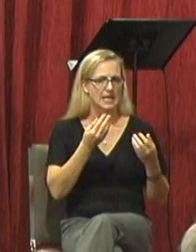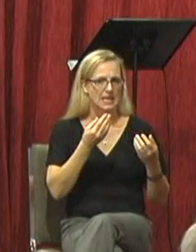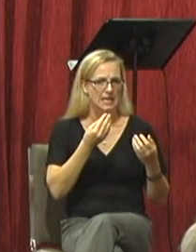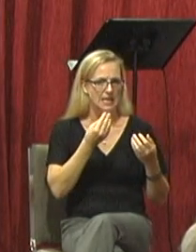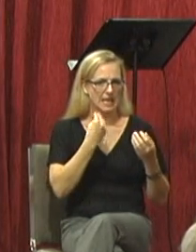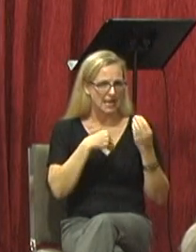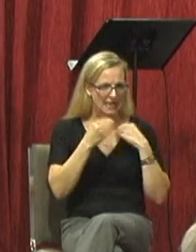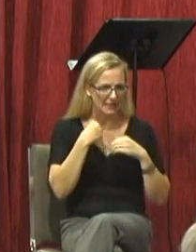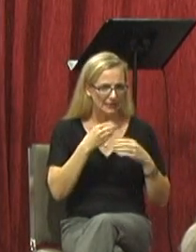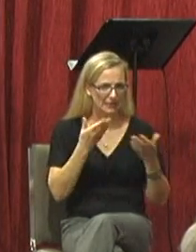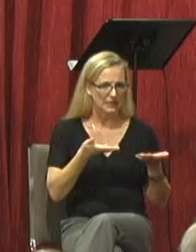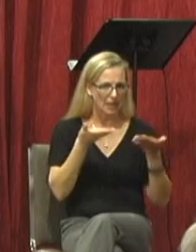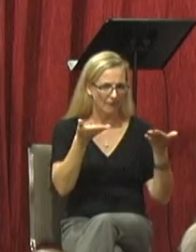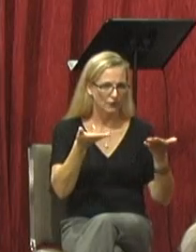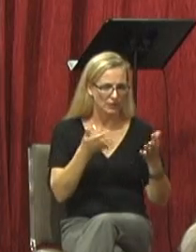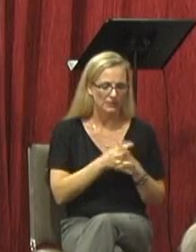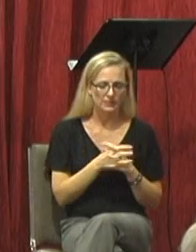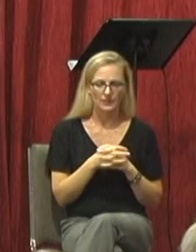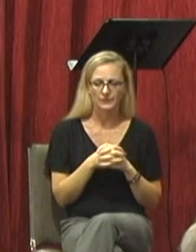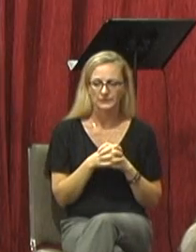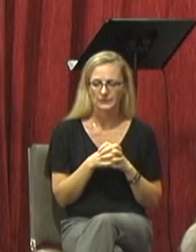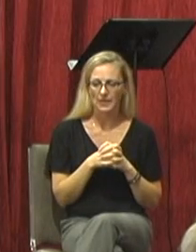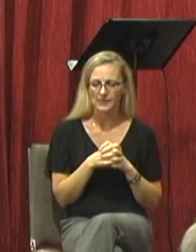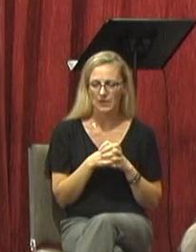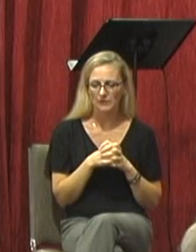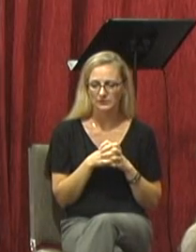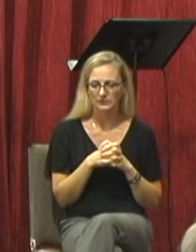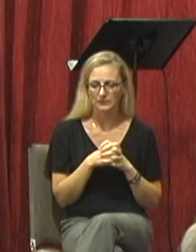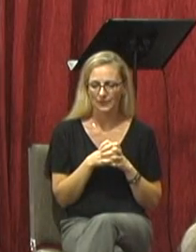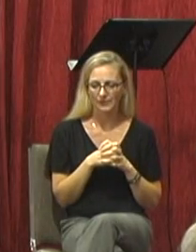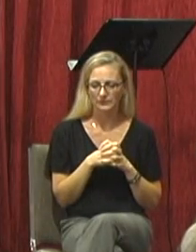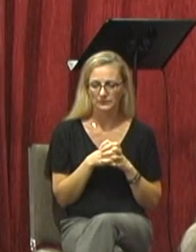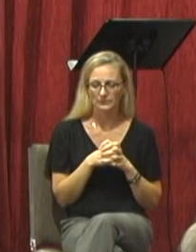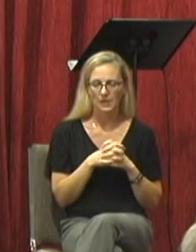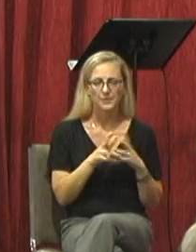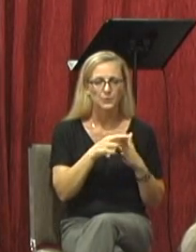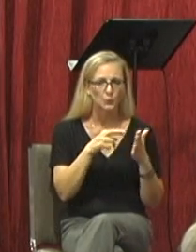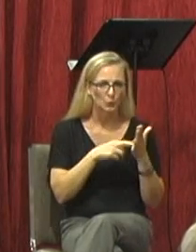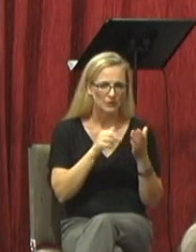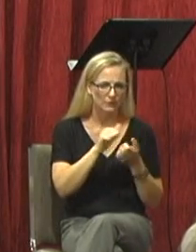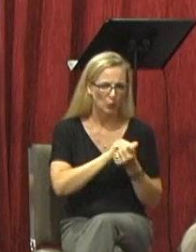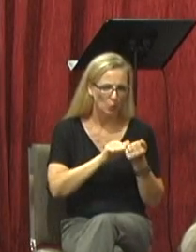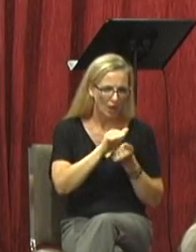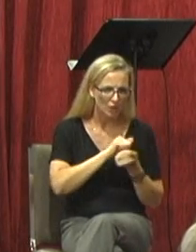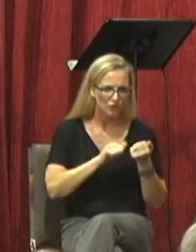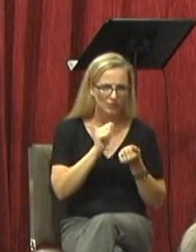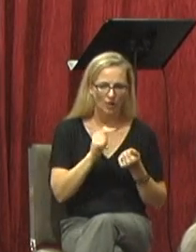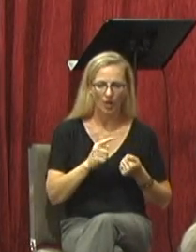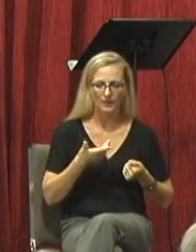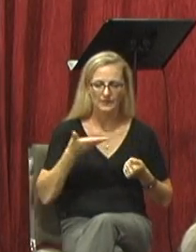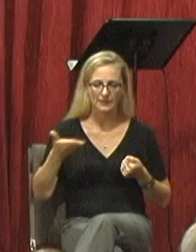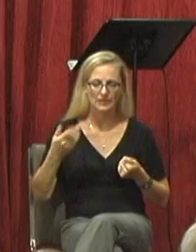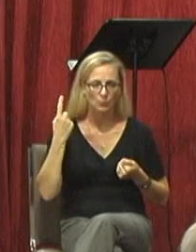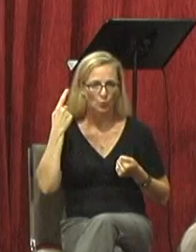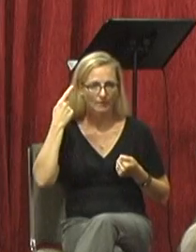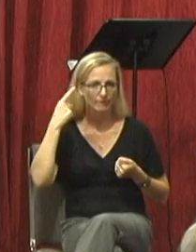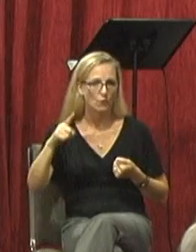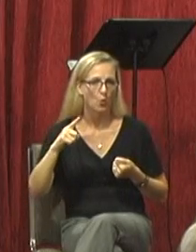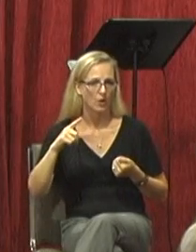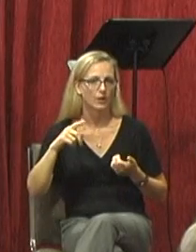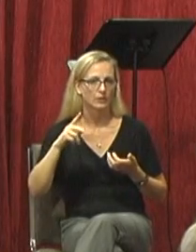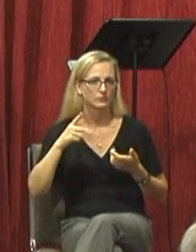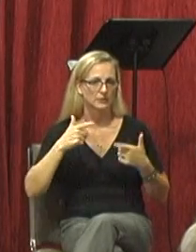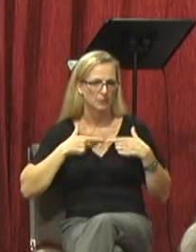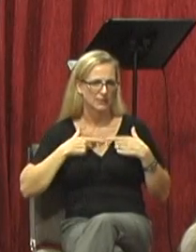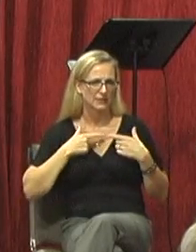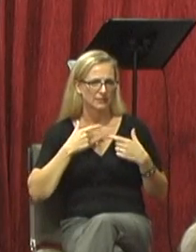then in Exodus chapter 30, verses 19 to 20, there's rules for washing. All of these things are for the Kohanim. And the question